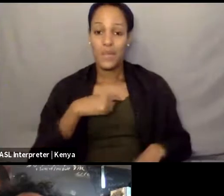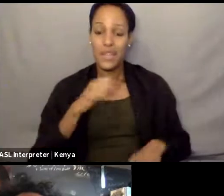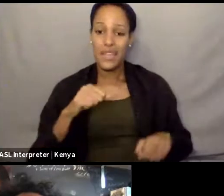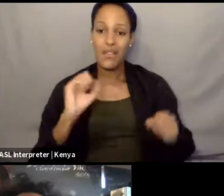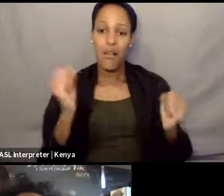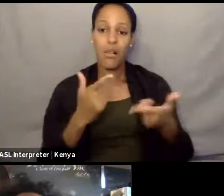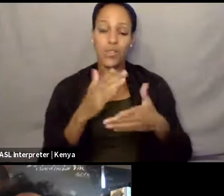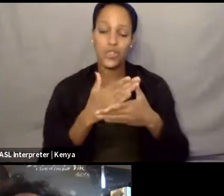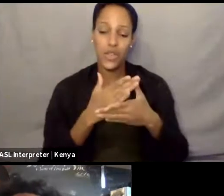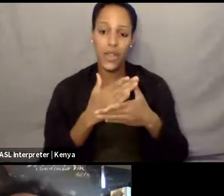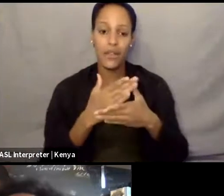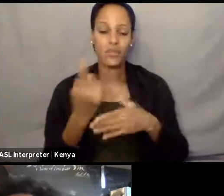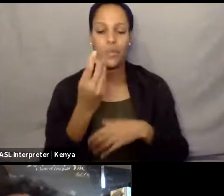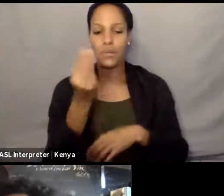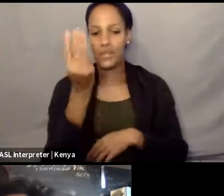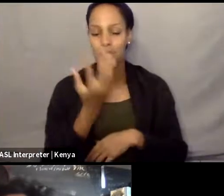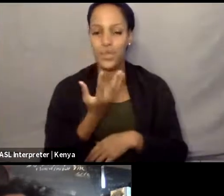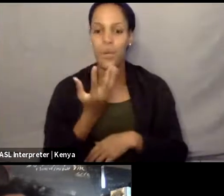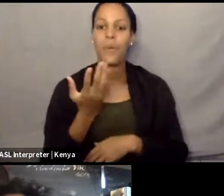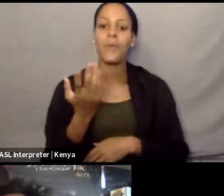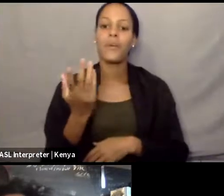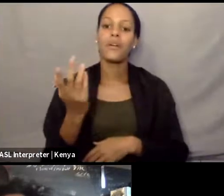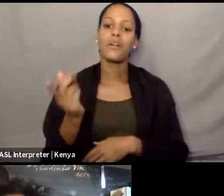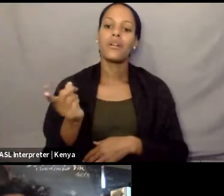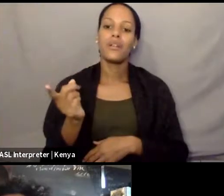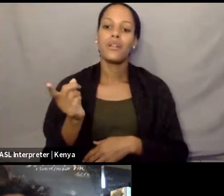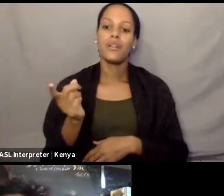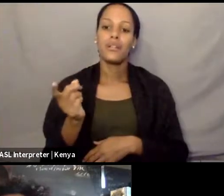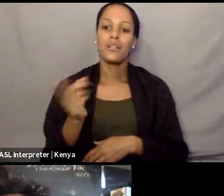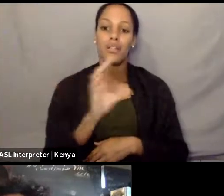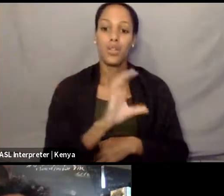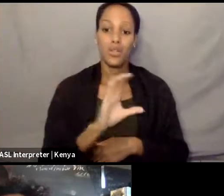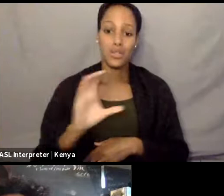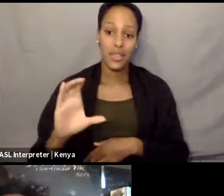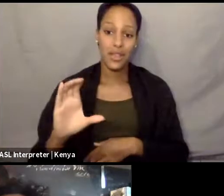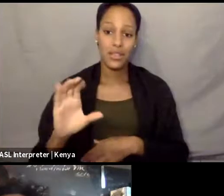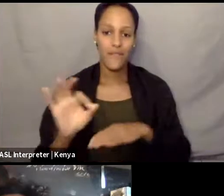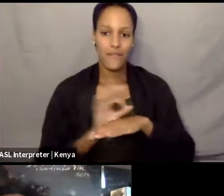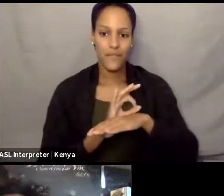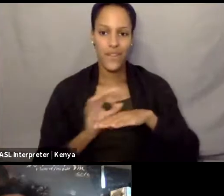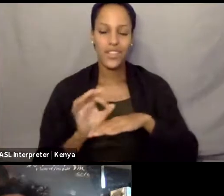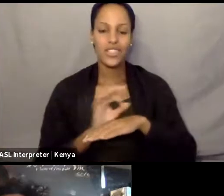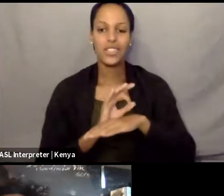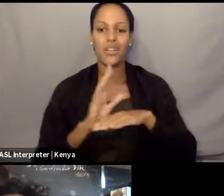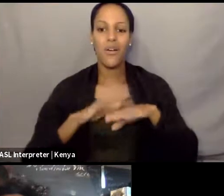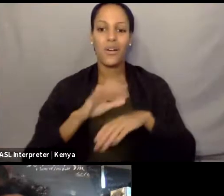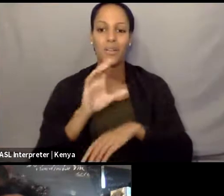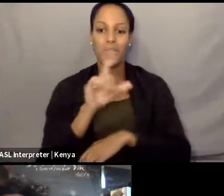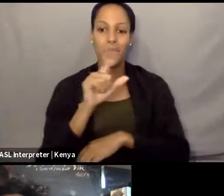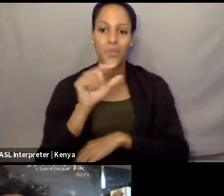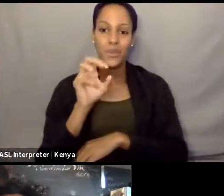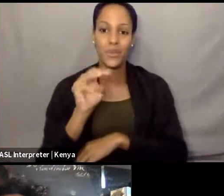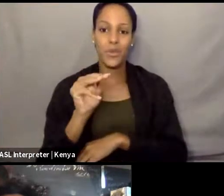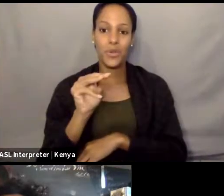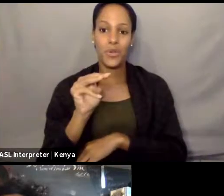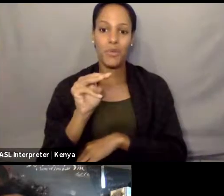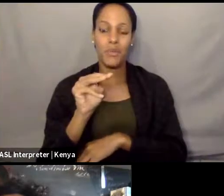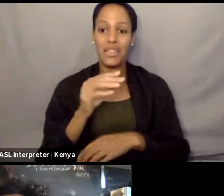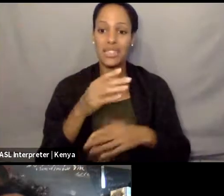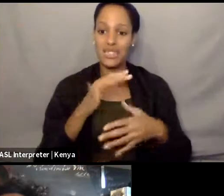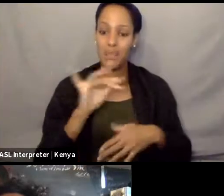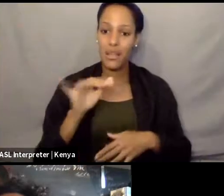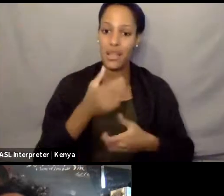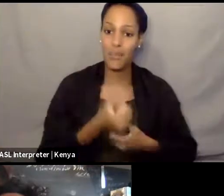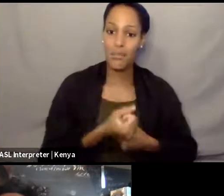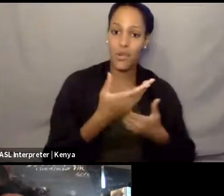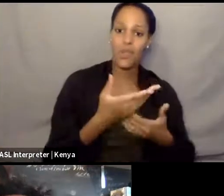Someone is letting us know that the closed captioning function on Zoom is spelling poems